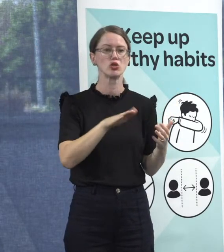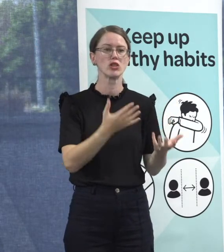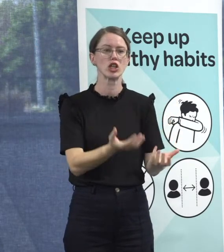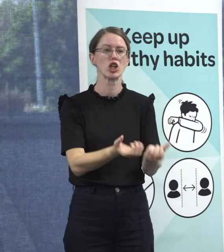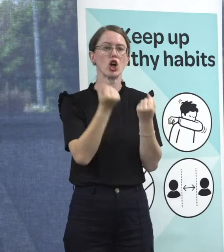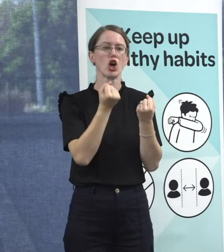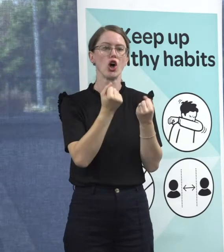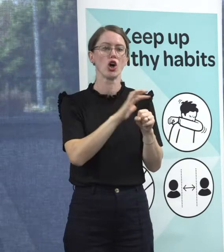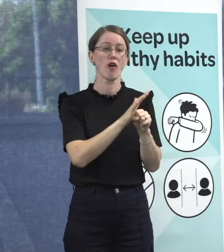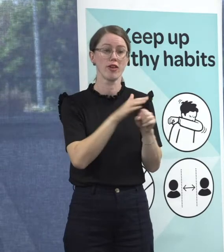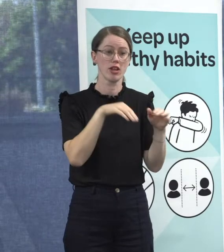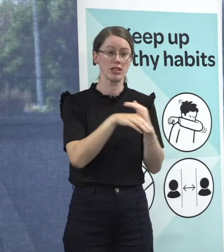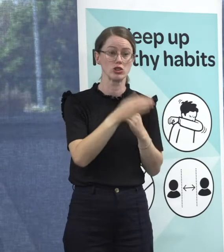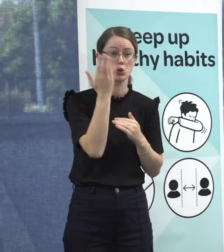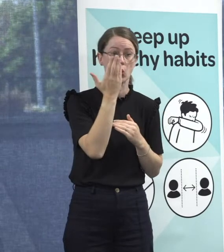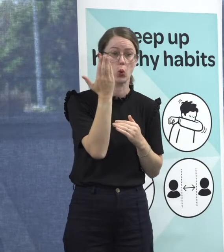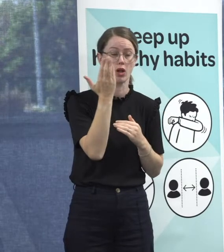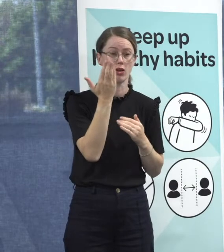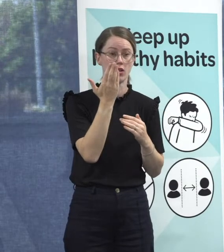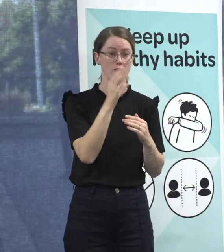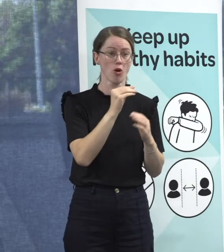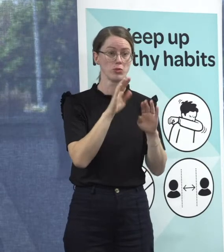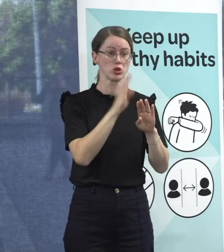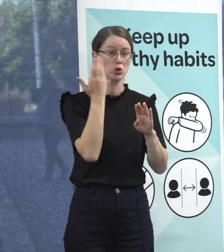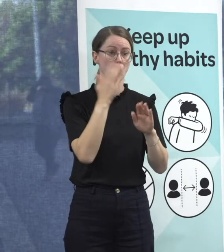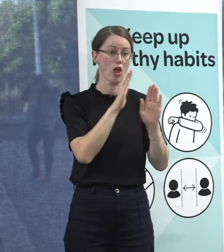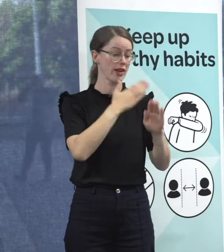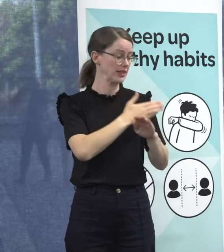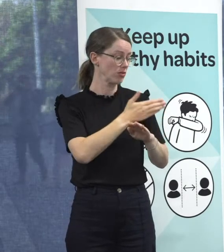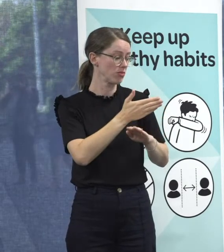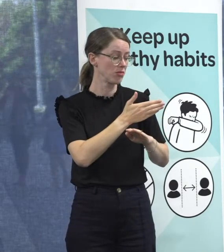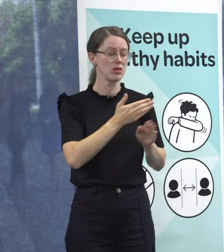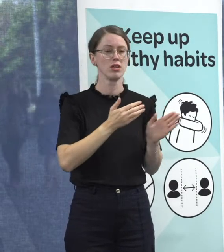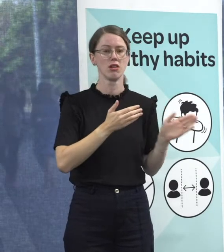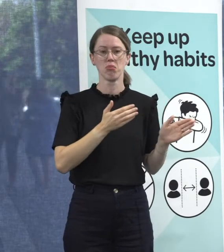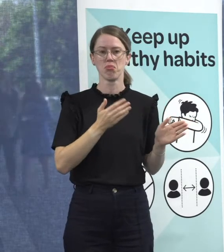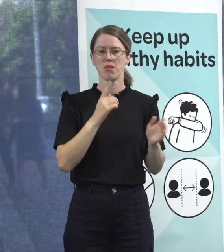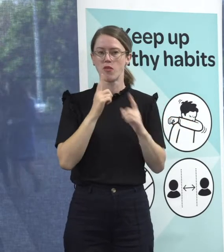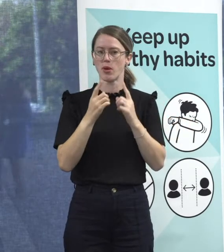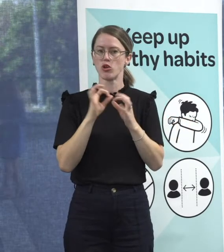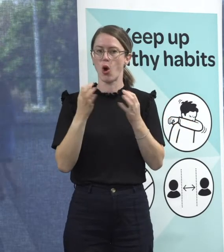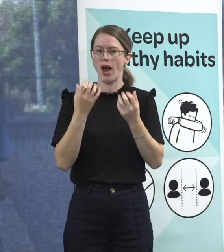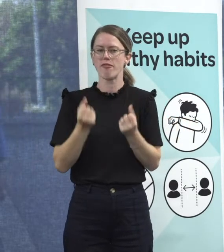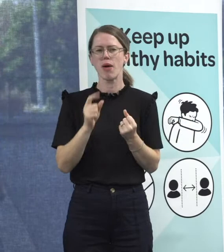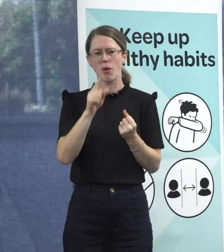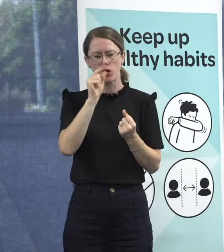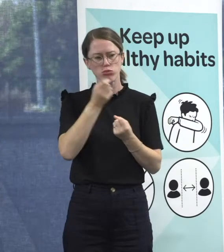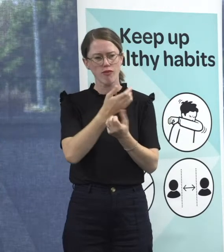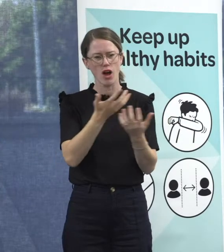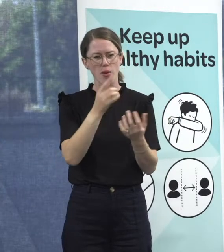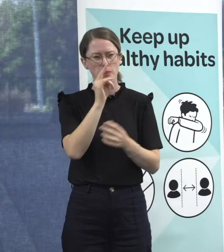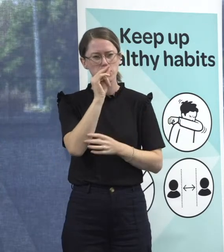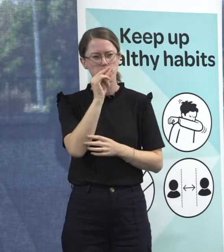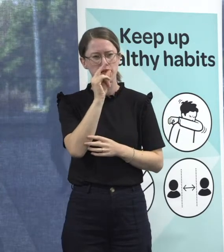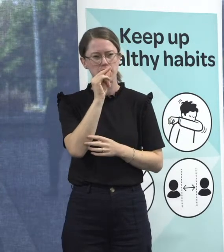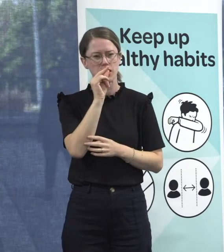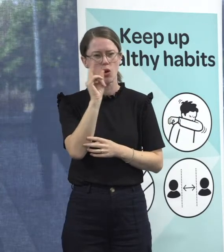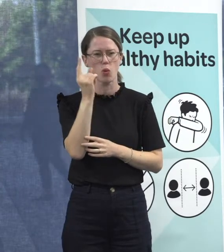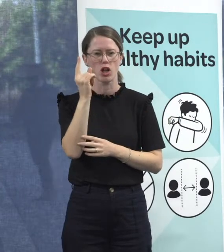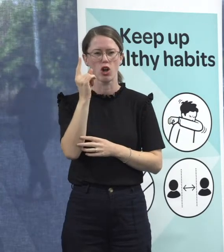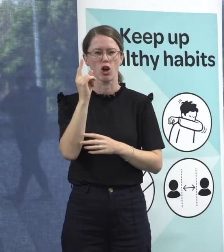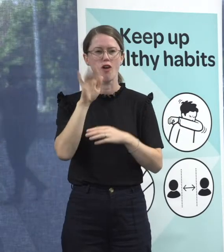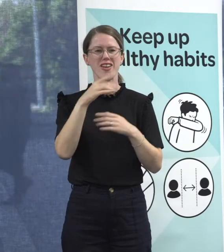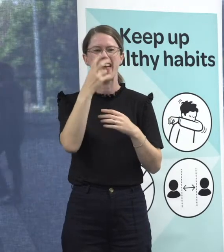the holidays? I don't have that information. What we will be able to do is provide a breakdown, and it may be in the 1 o'clock statement, of the